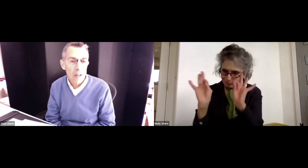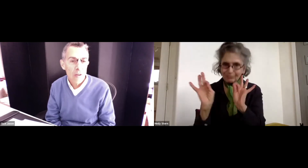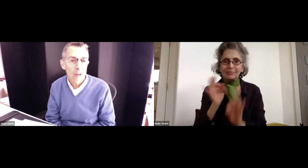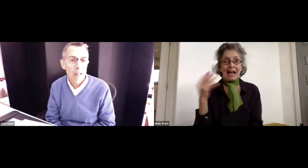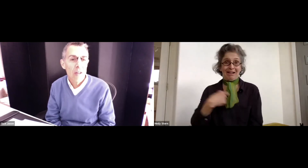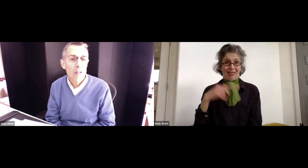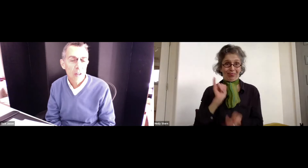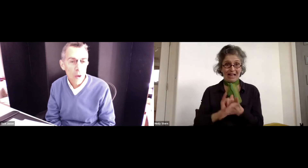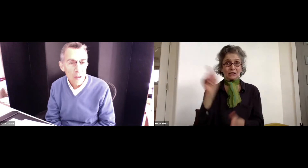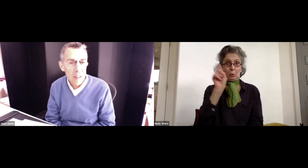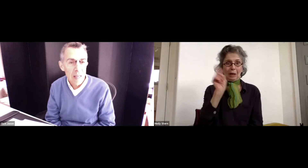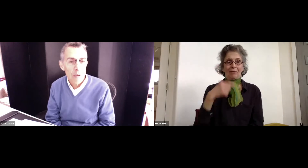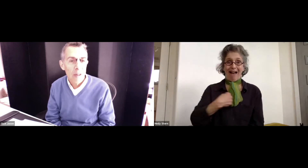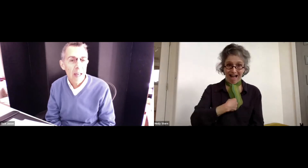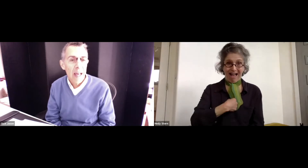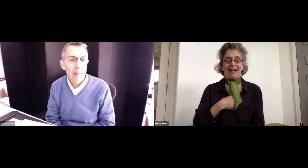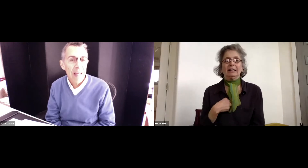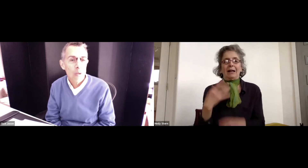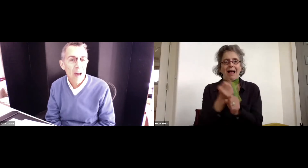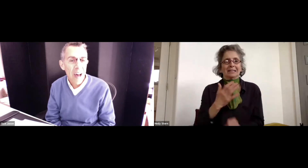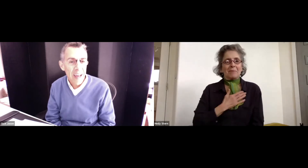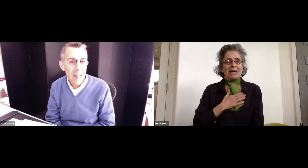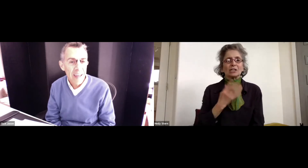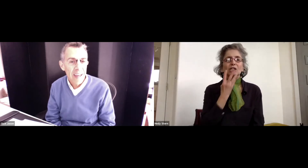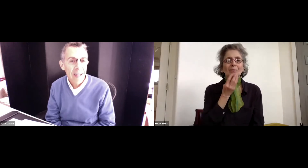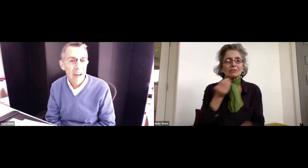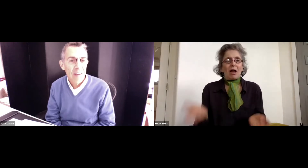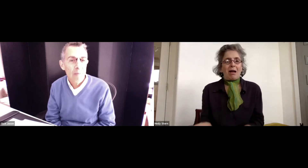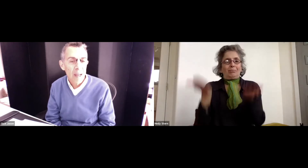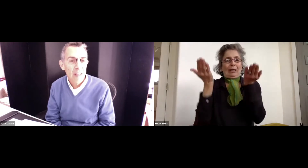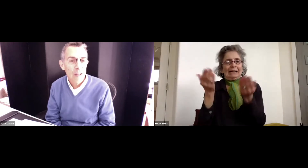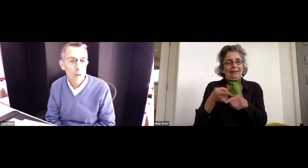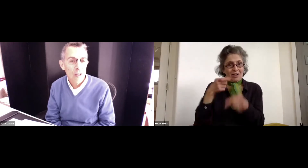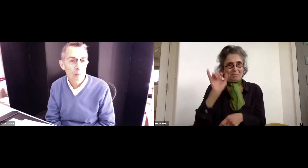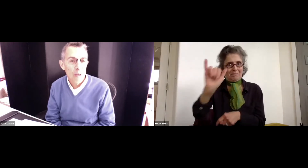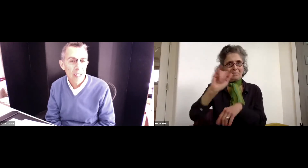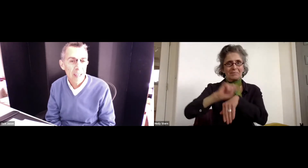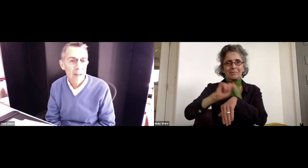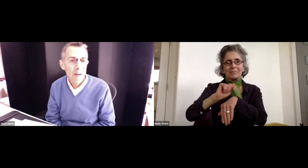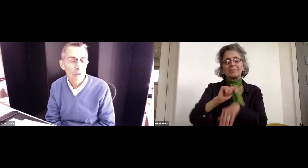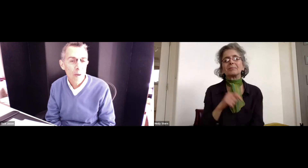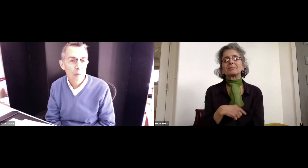faith, to go to temple. And that's where I got my Jewish upbringing, from that